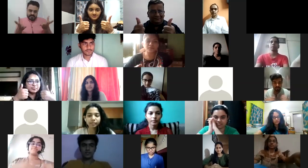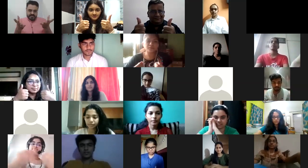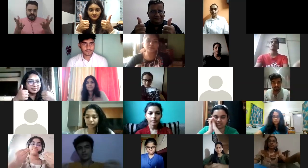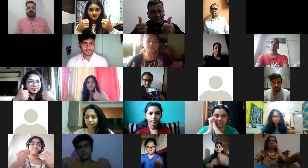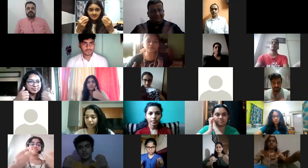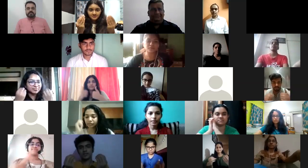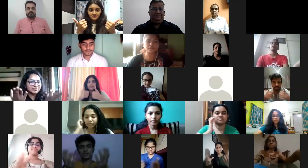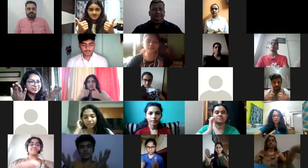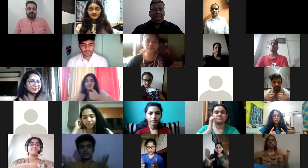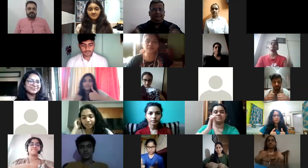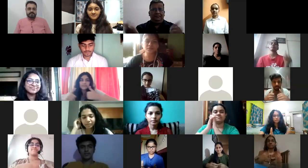start.